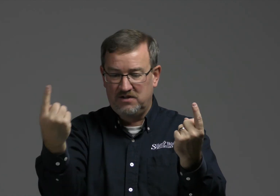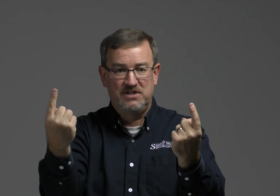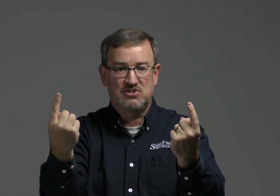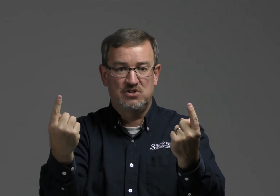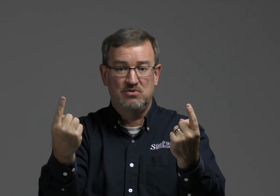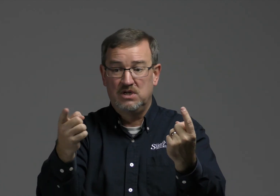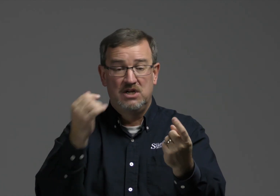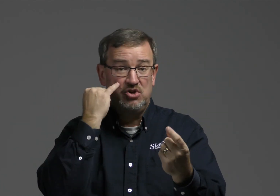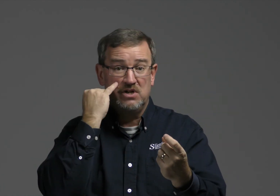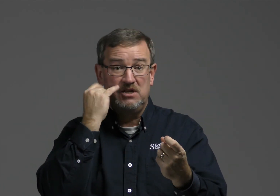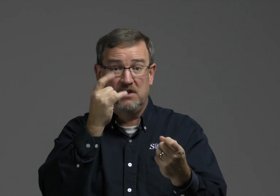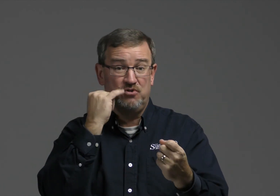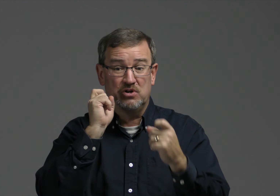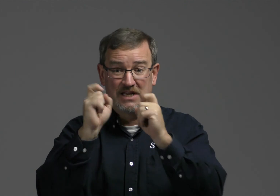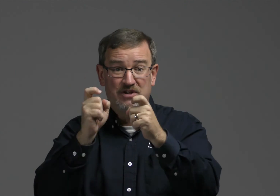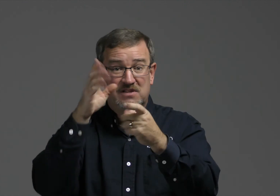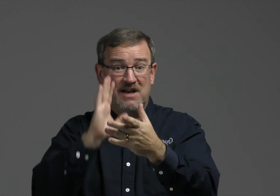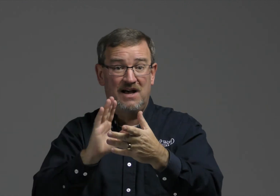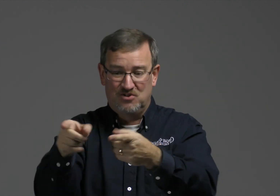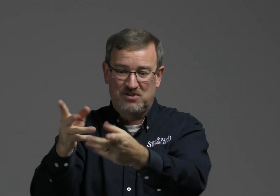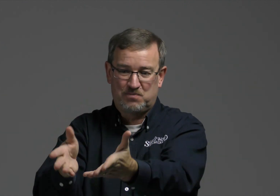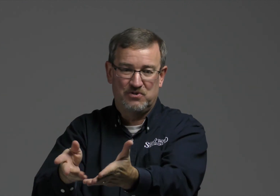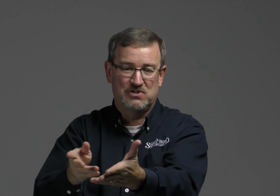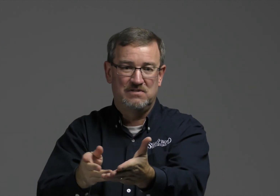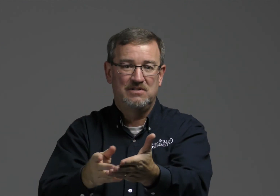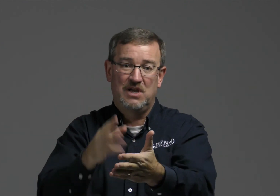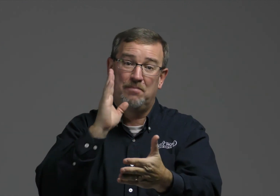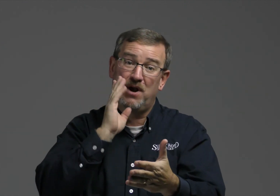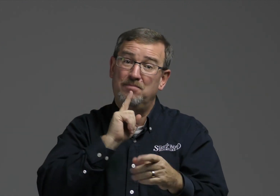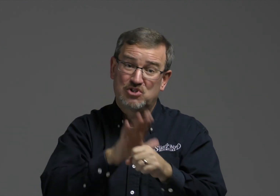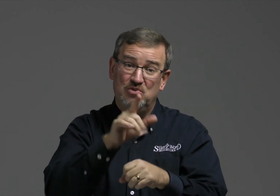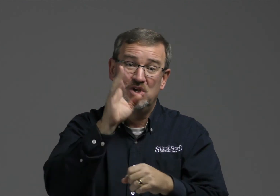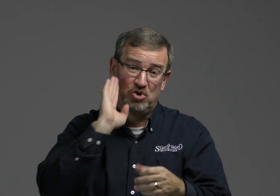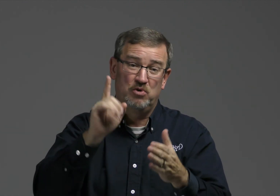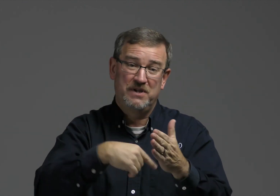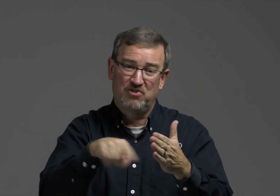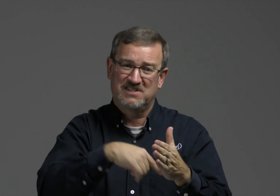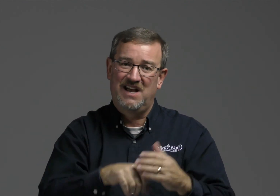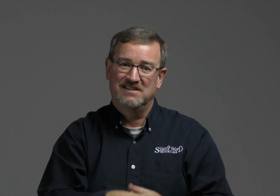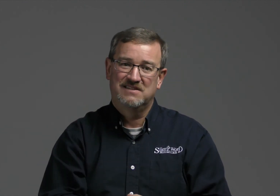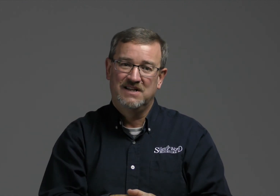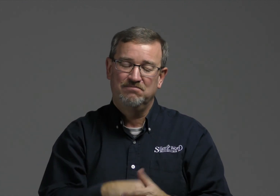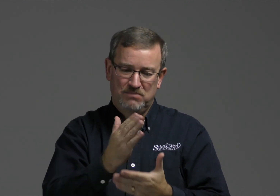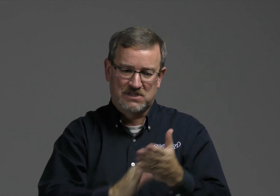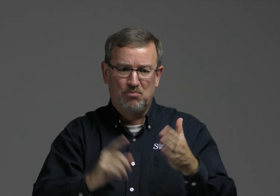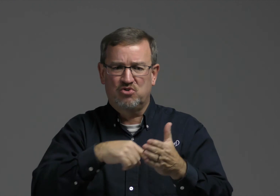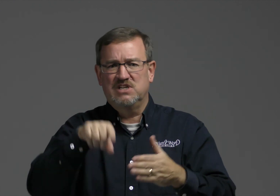of these two. If you're giving to God, you're this person. I promise you, you will be criticized. Some will